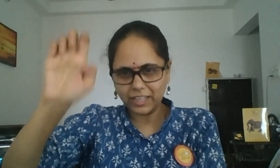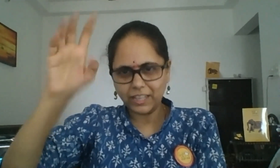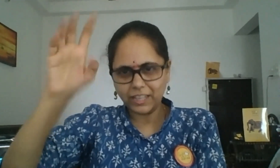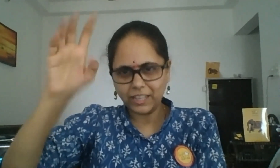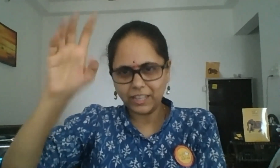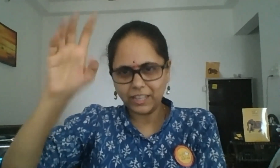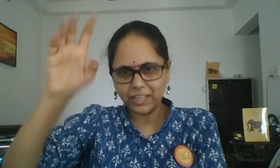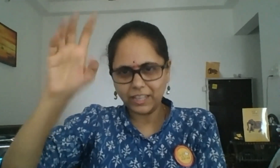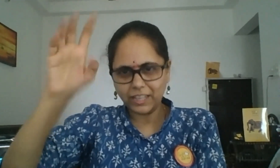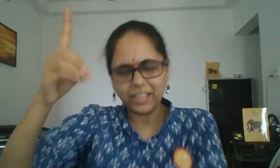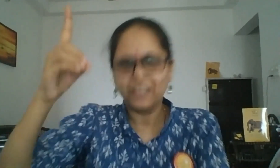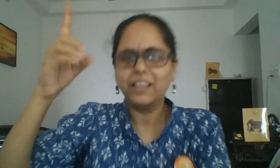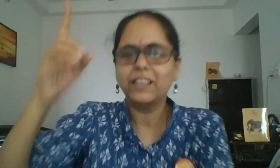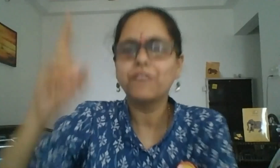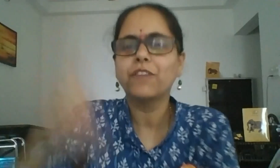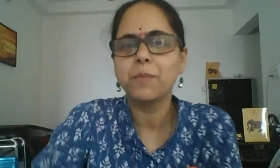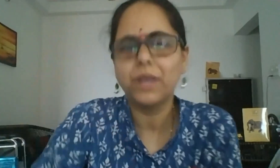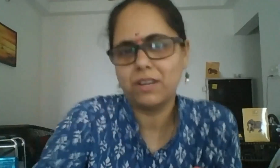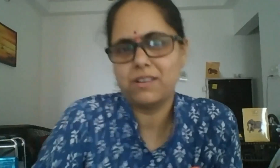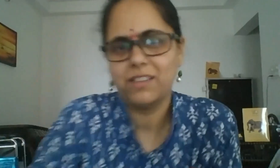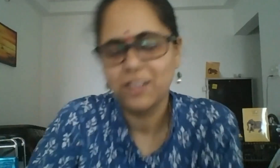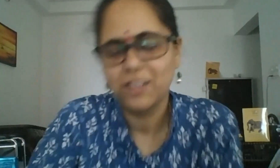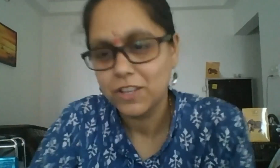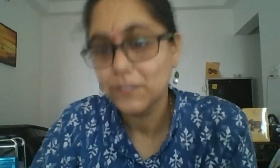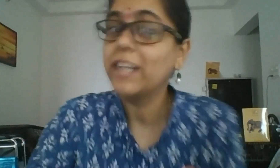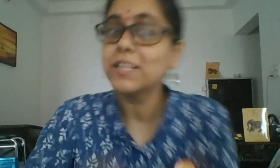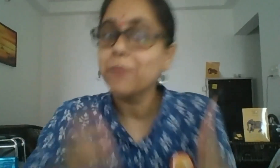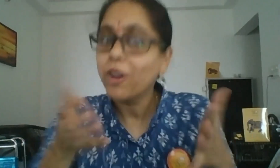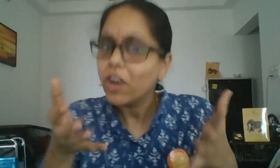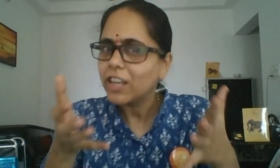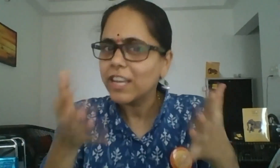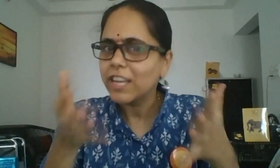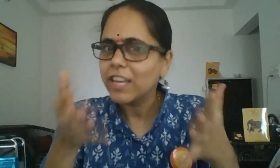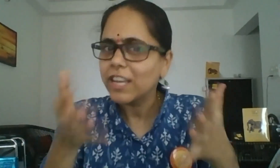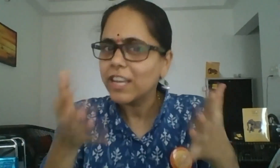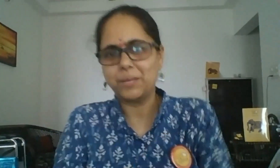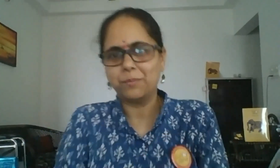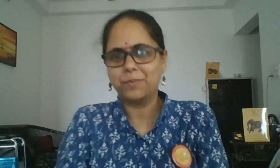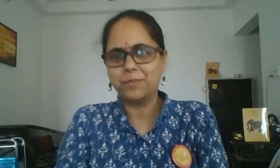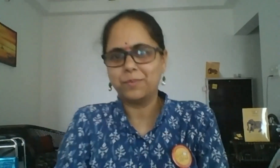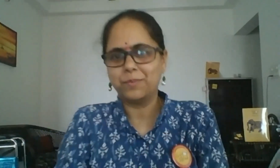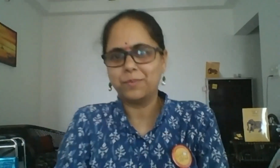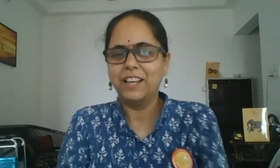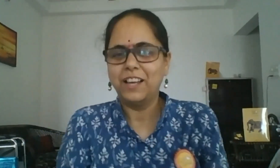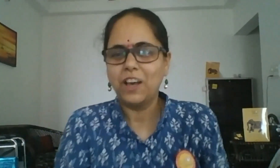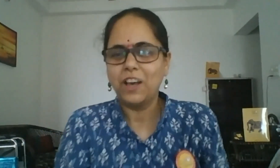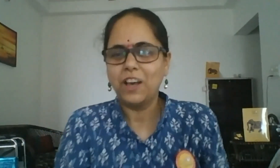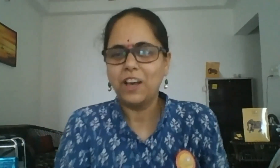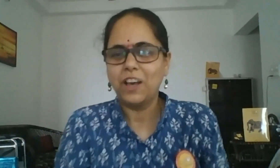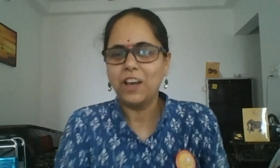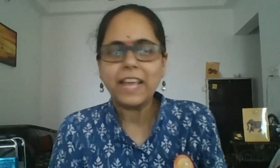E D. Giftable. So that is my organization. Okay. Next